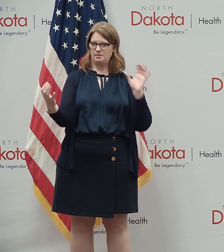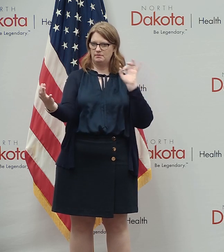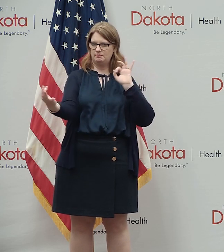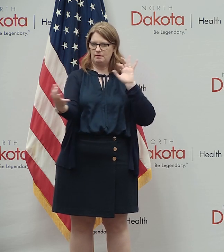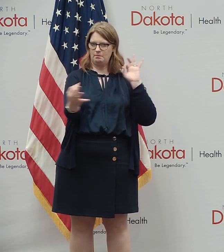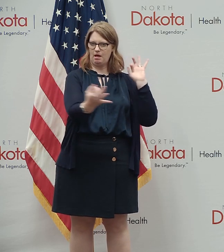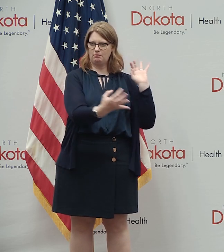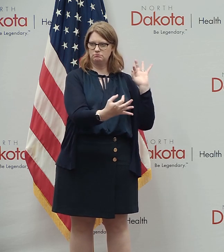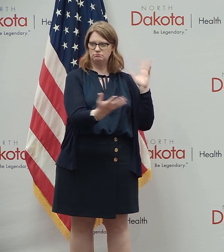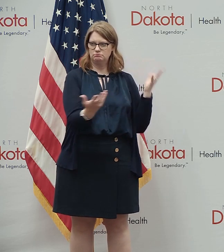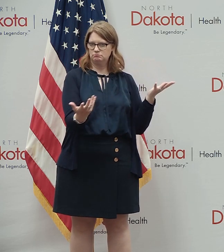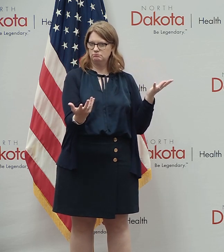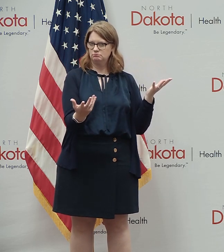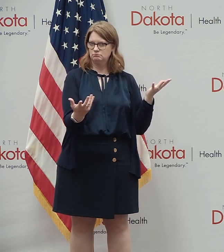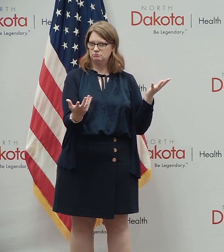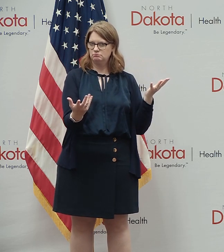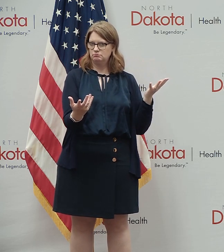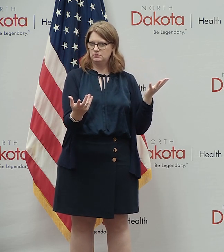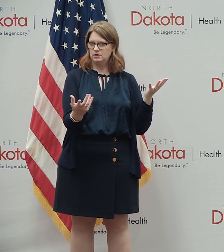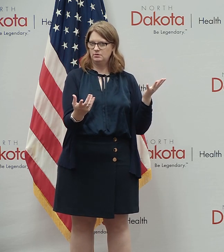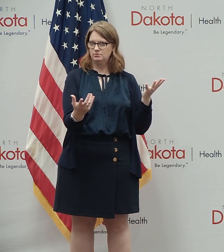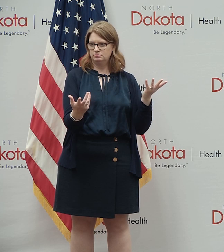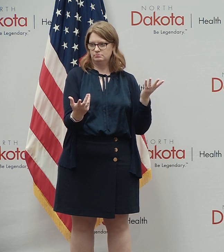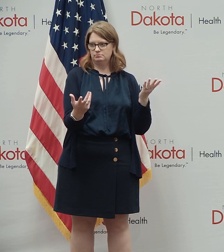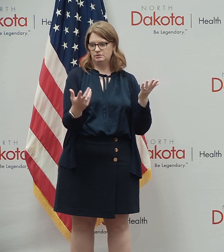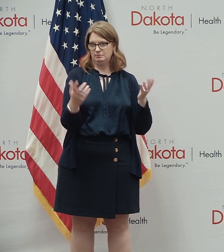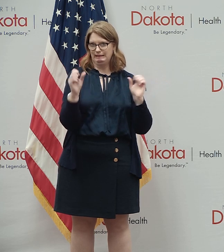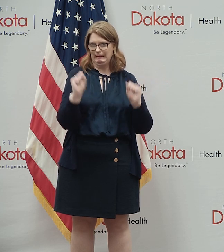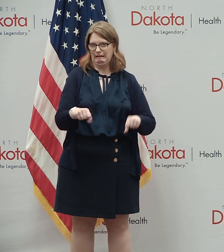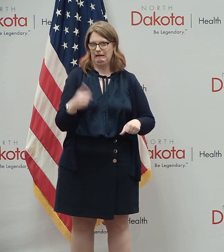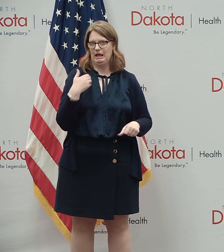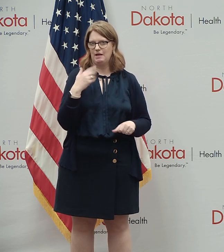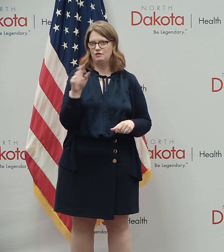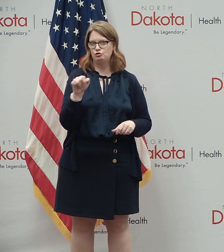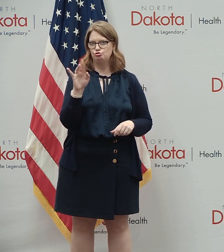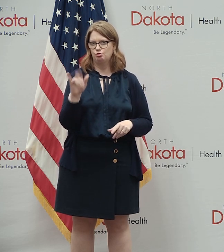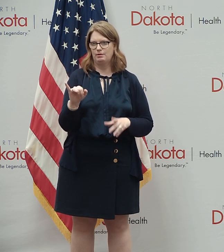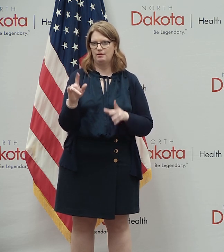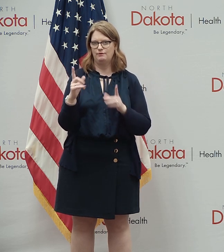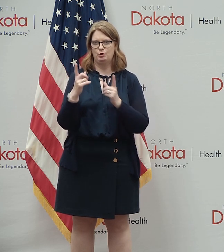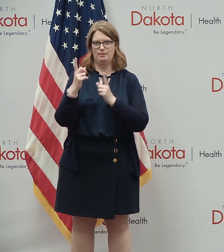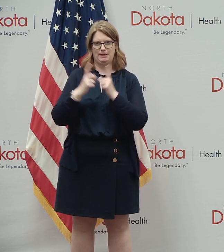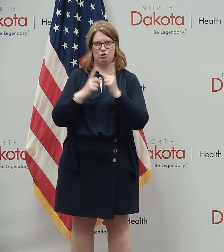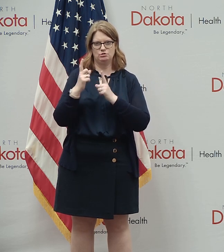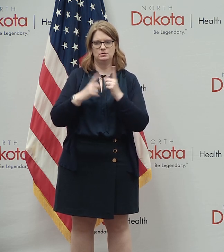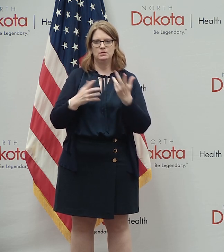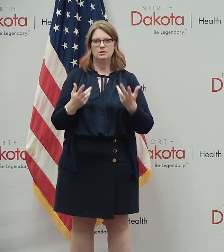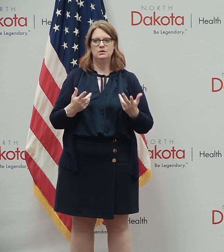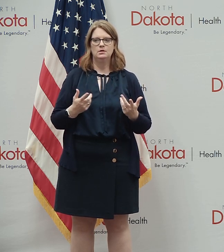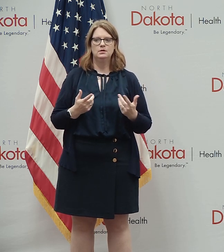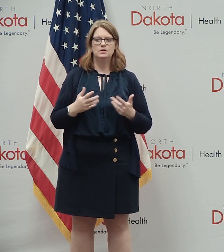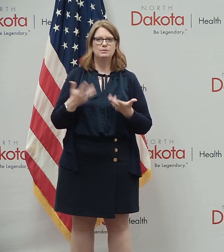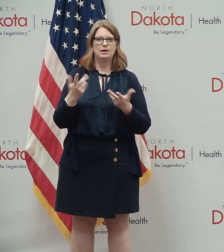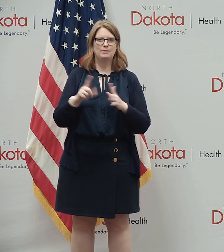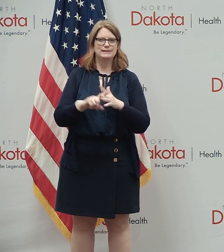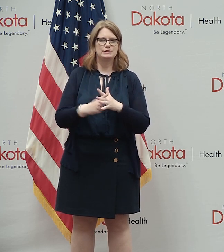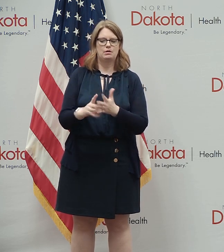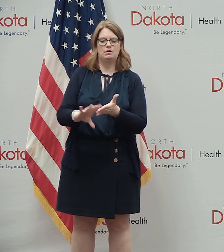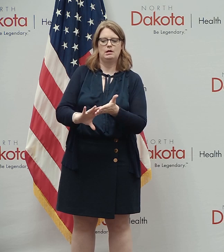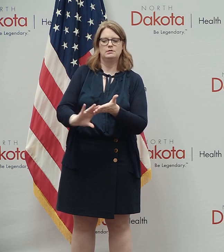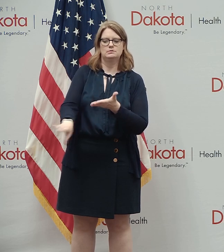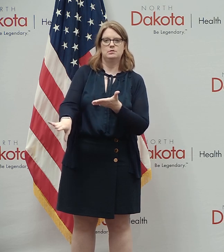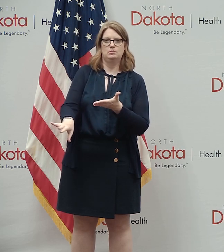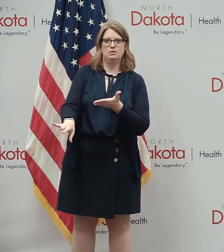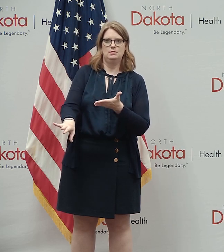entitled to a jury of your peers, and what we don't want to do is begin excluding people from jury service